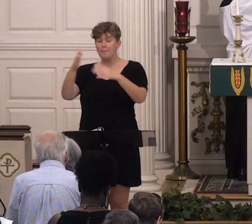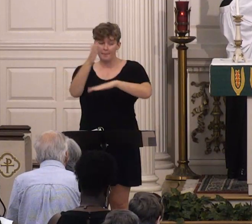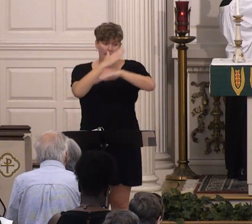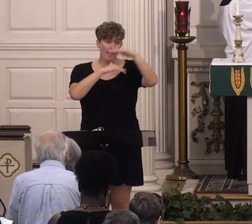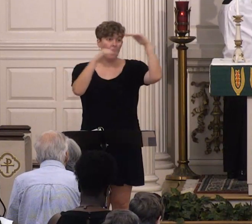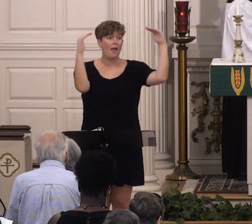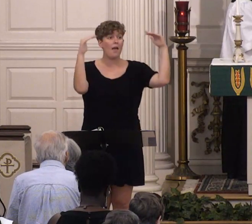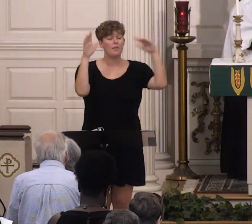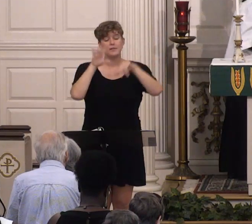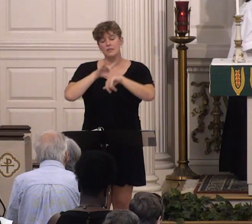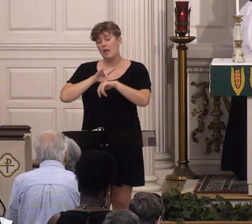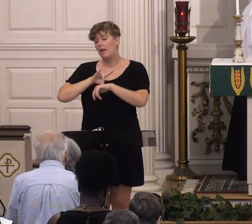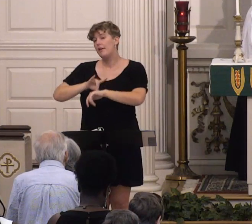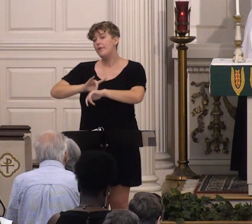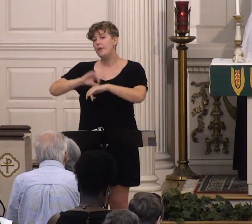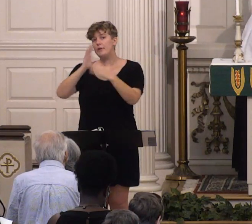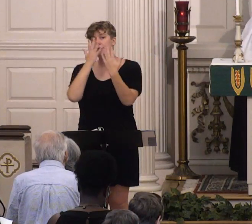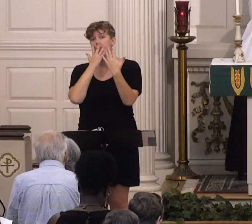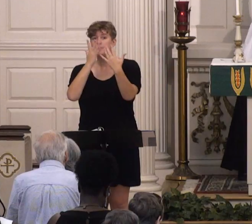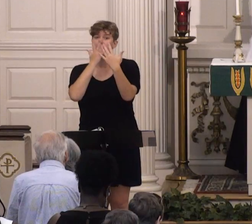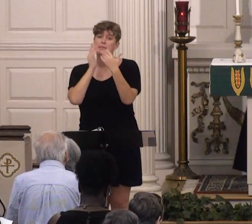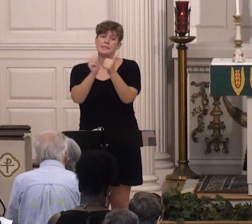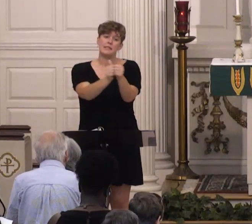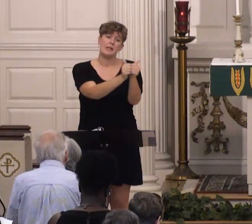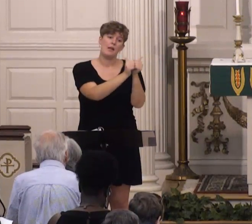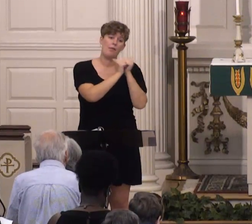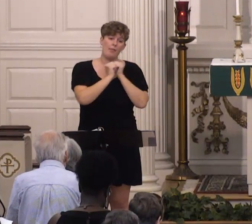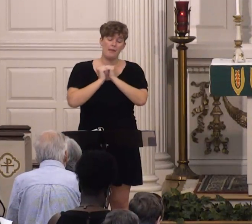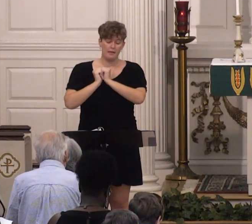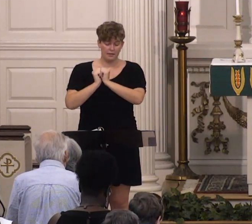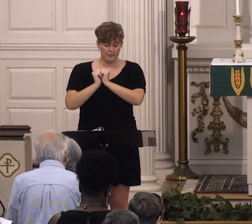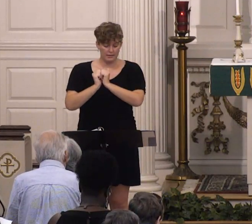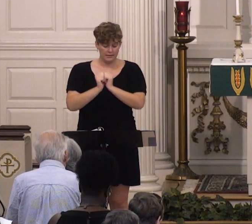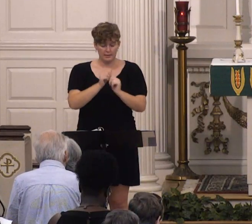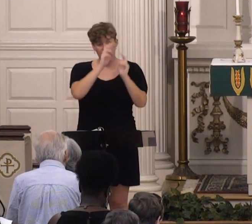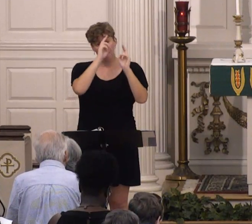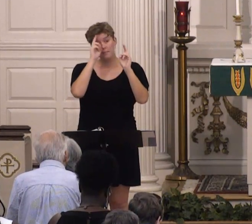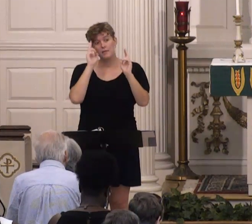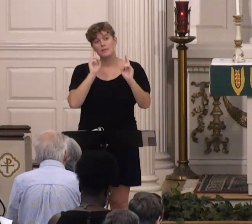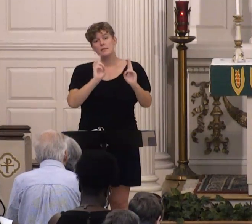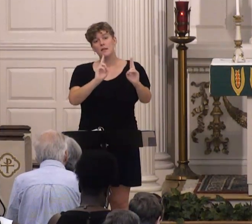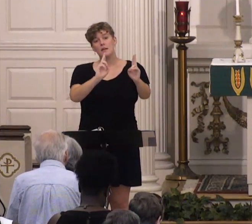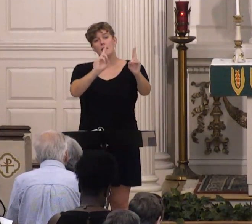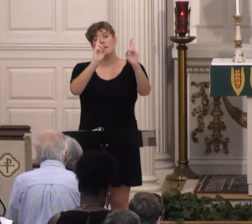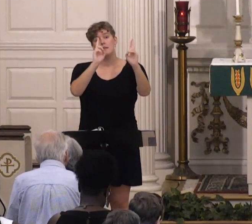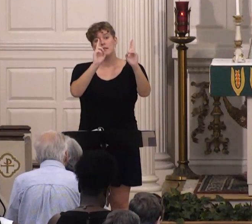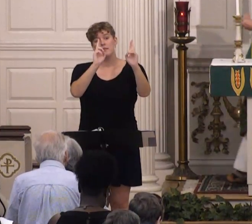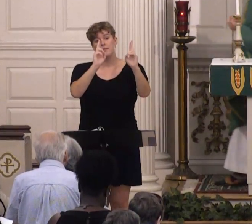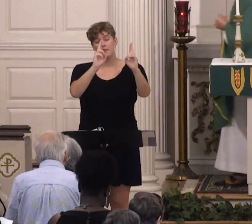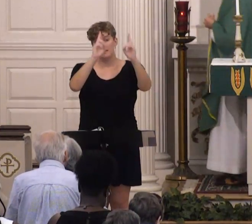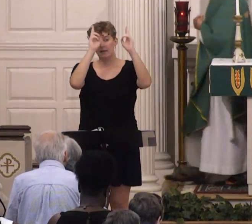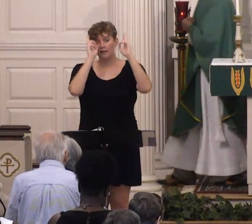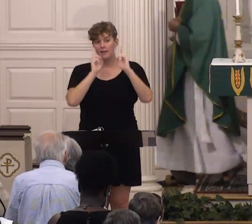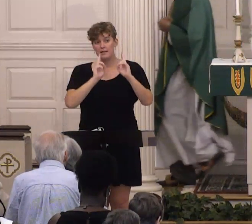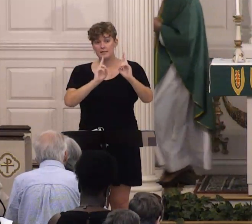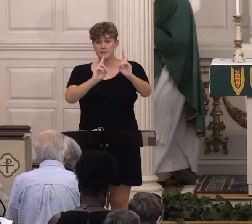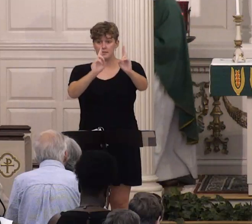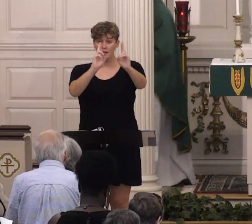seraphim, heaven and earth resound the hymn. Salve,